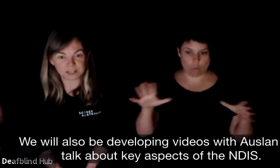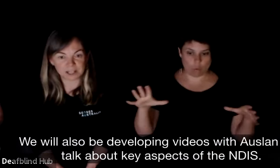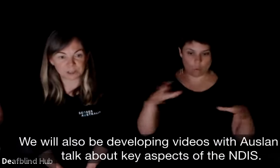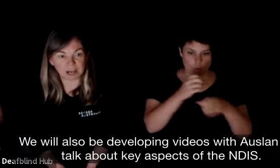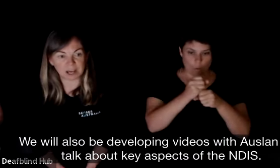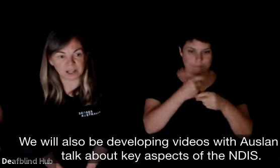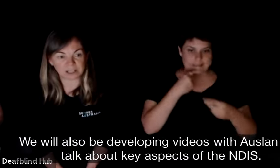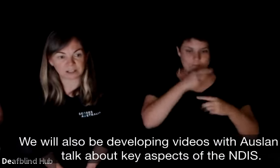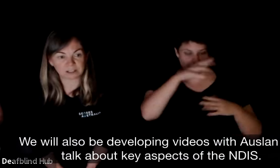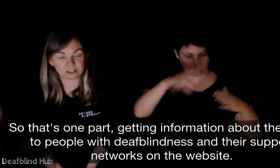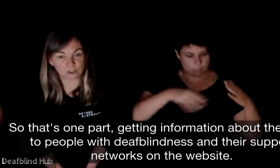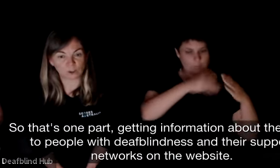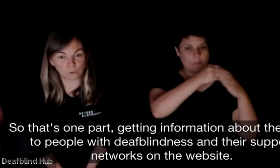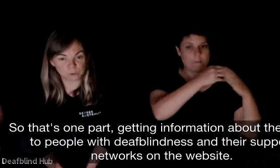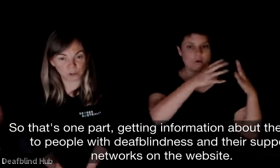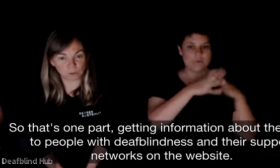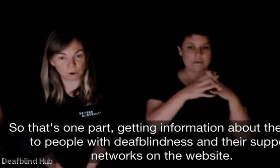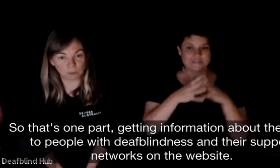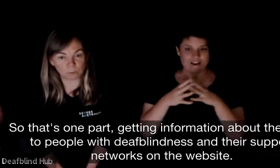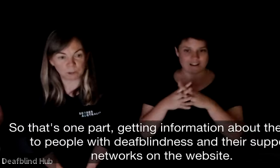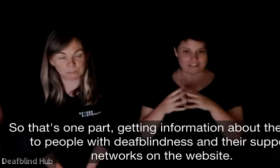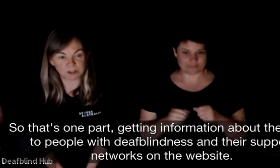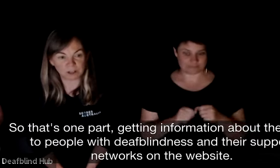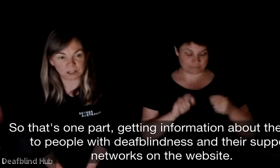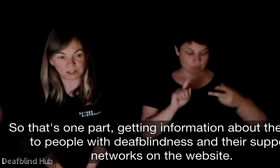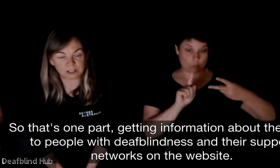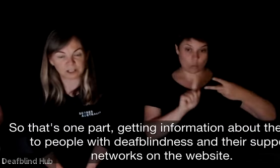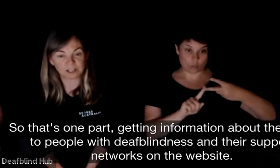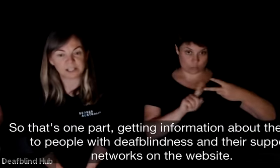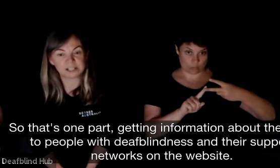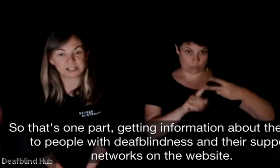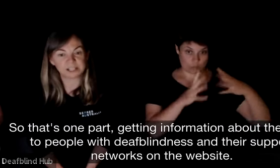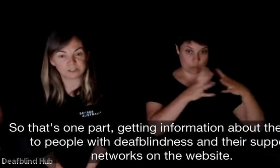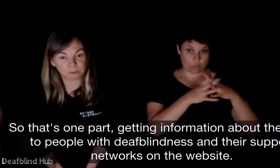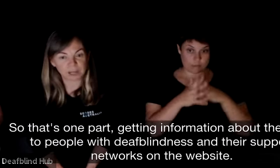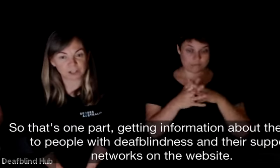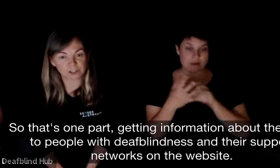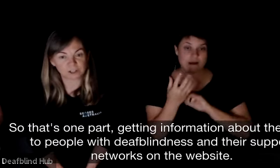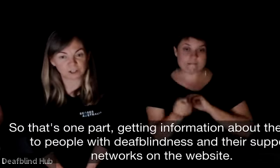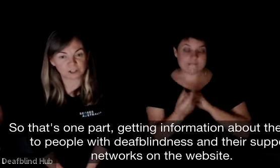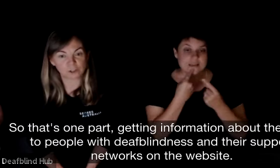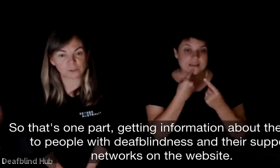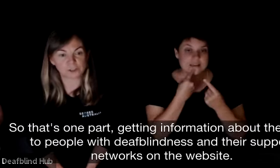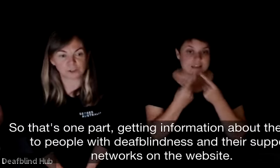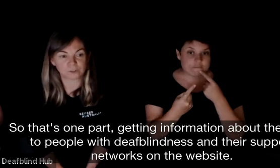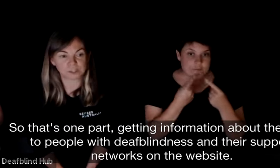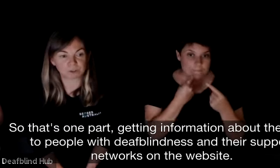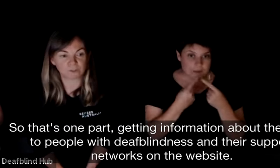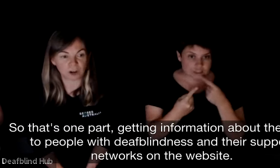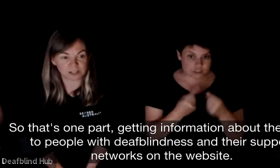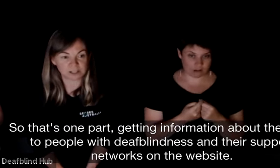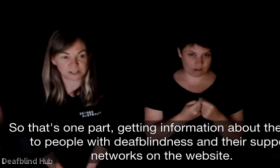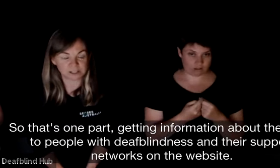The second part, also on the website, is information to